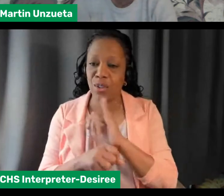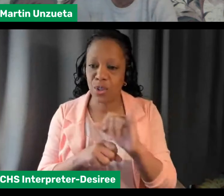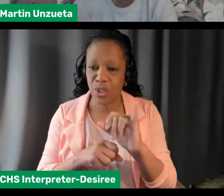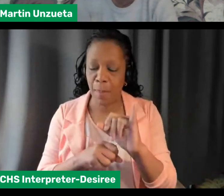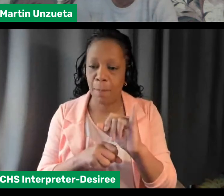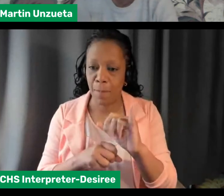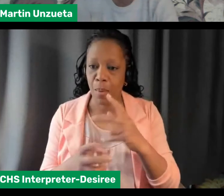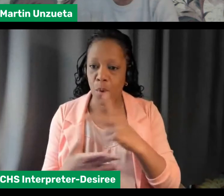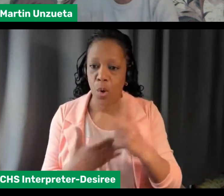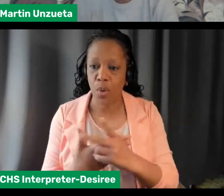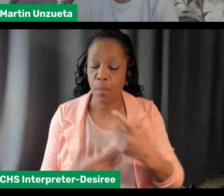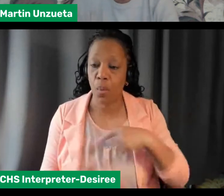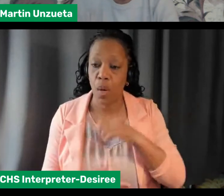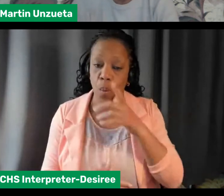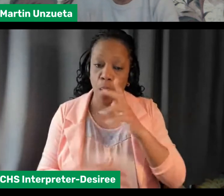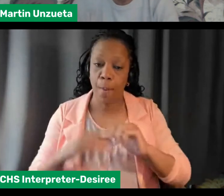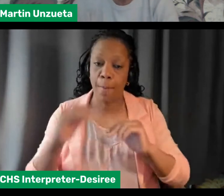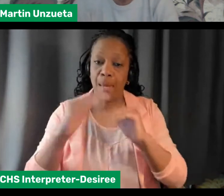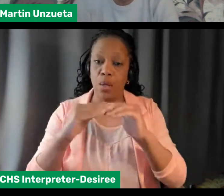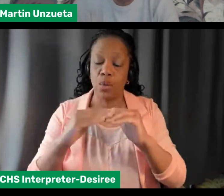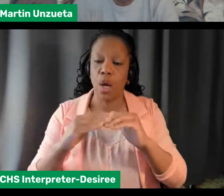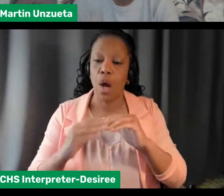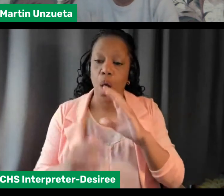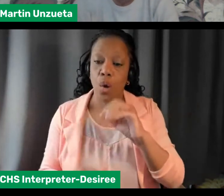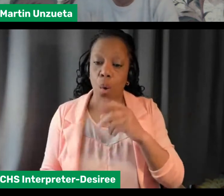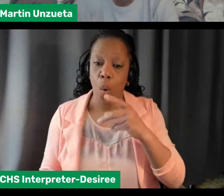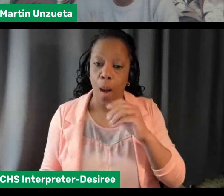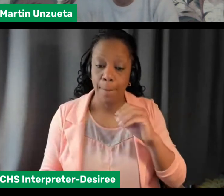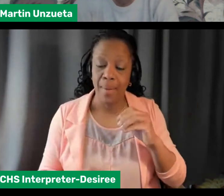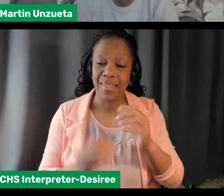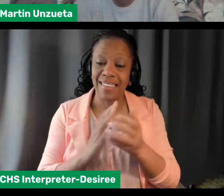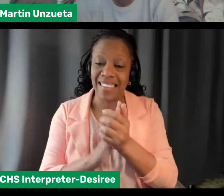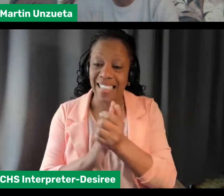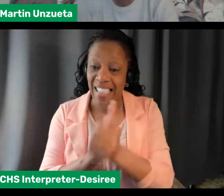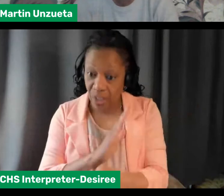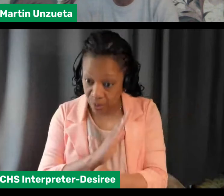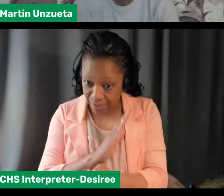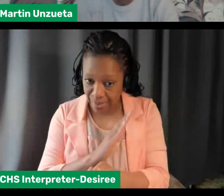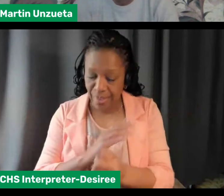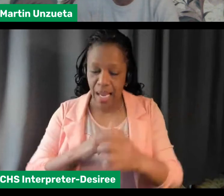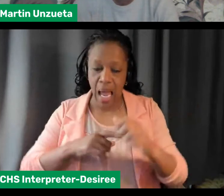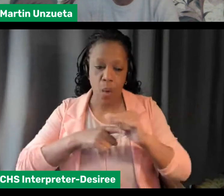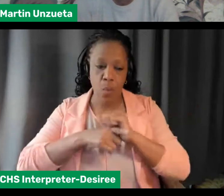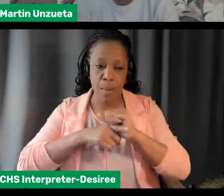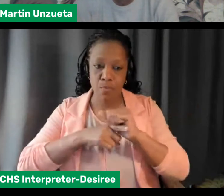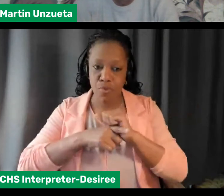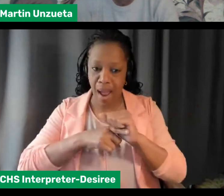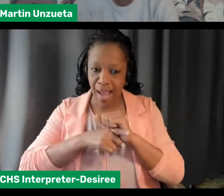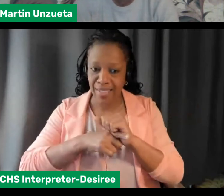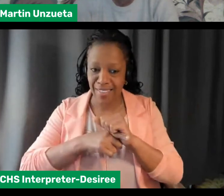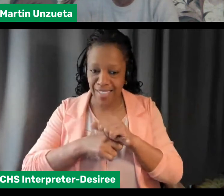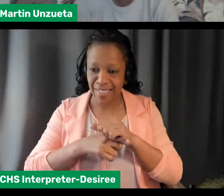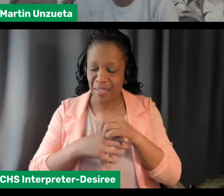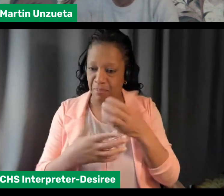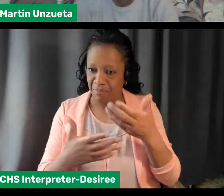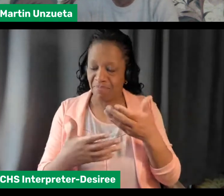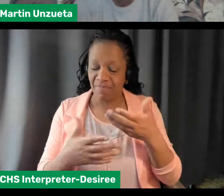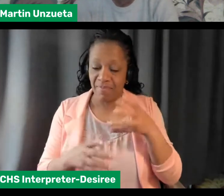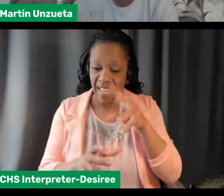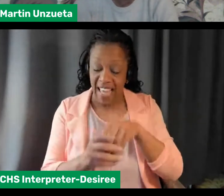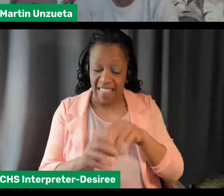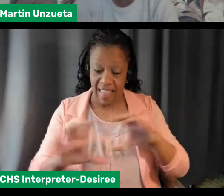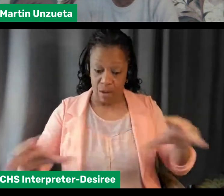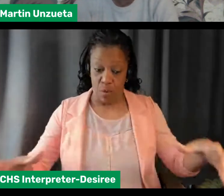cooperative skills by practicing cooperation amongst that cohort to help people who